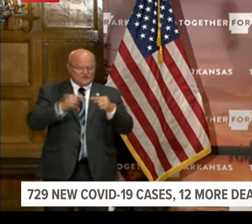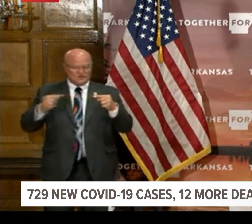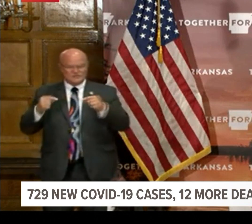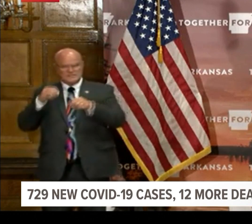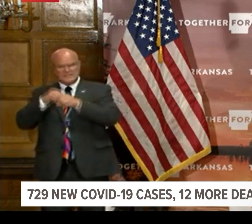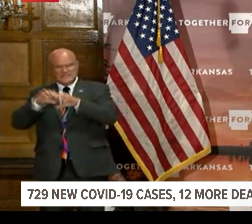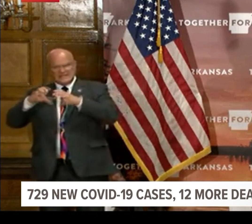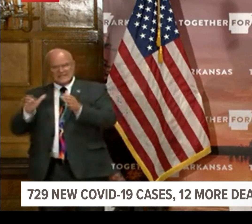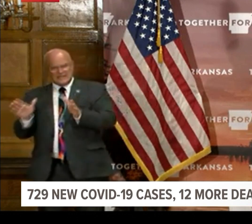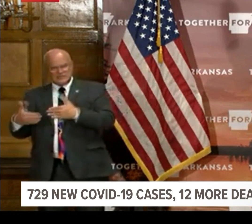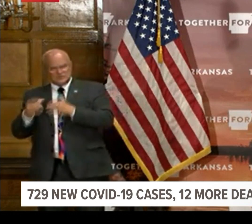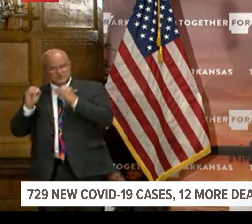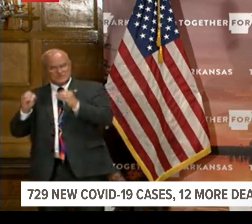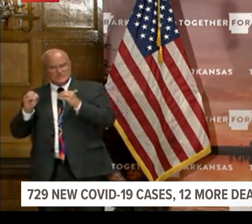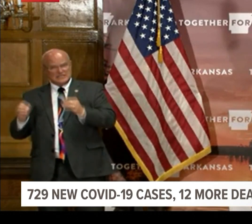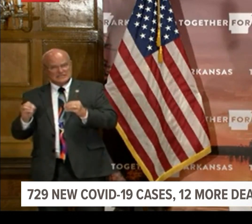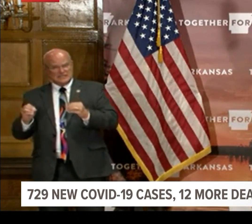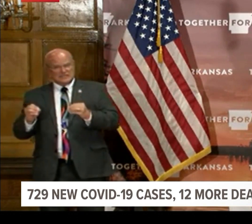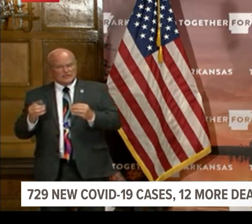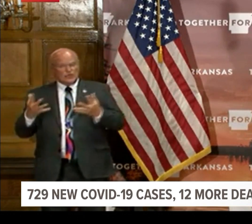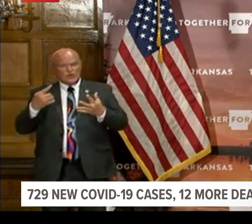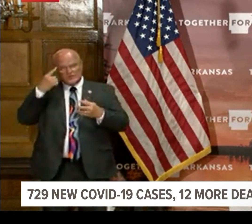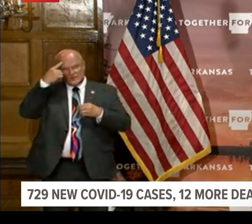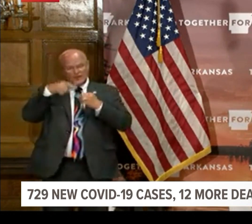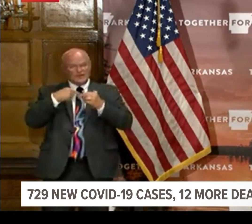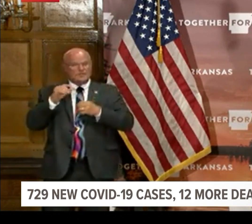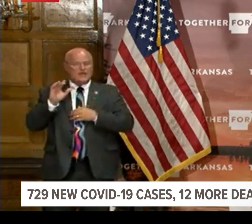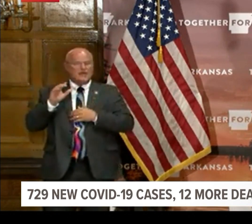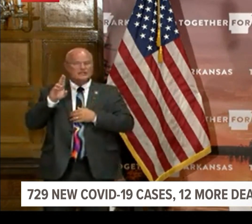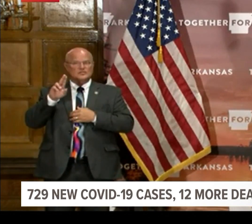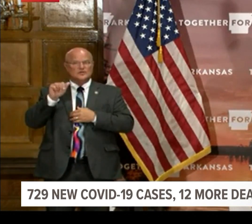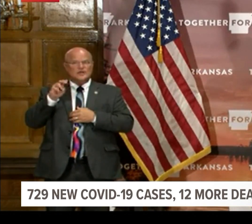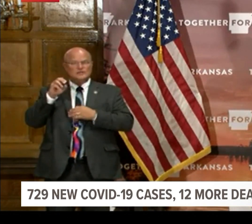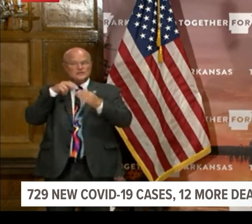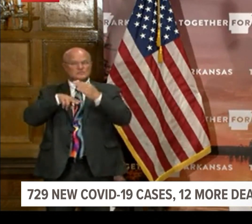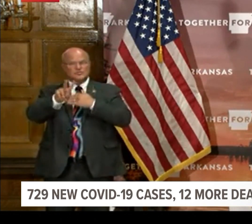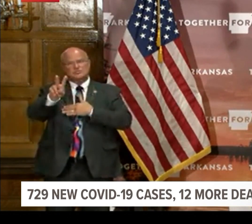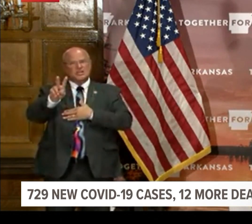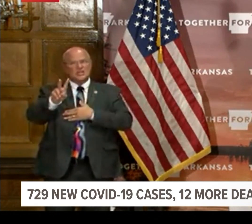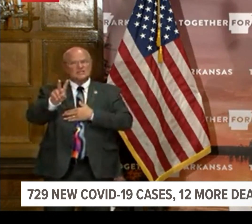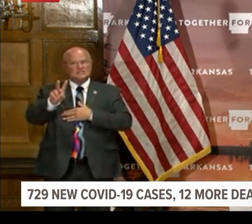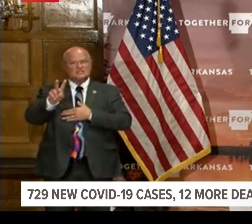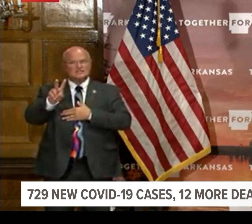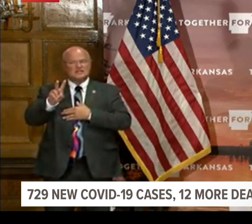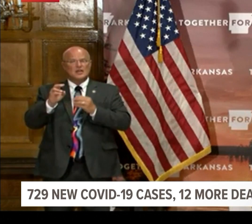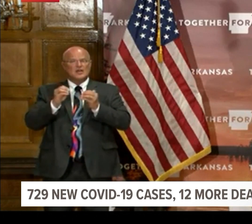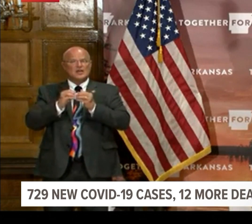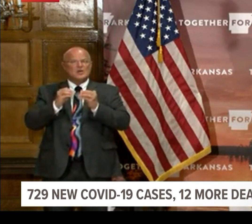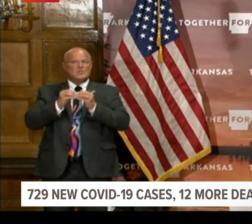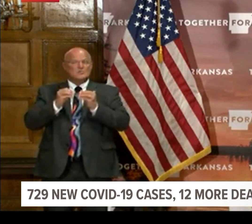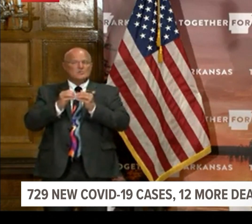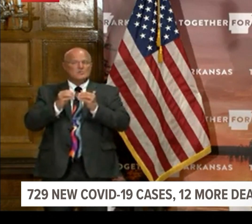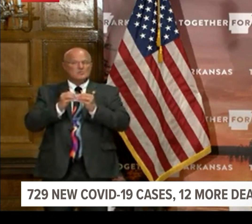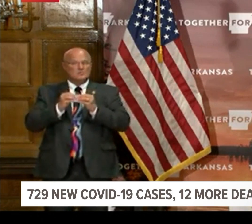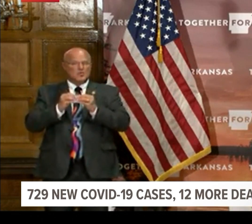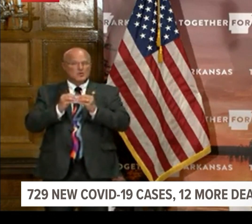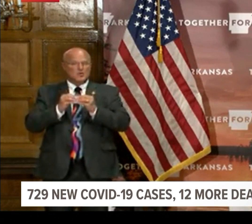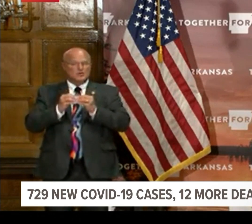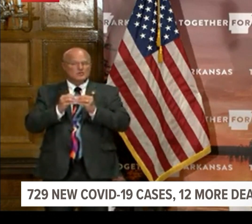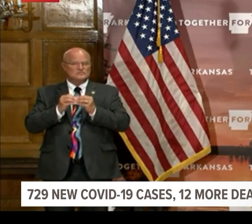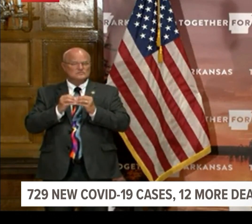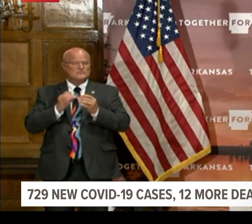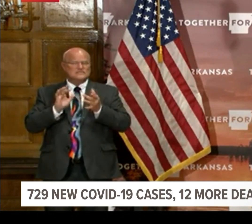all in person or mixed, I was wondering what you thought about their projections showing, there would be more infections with in-person